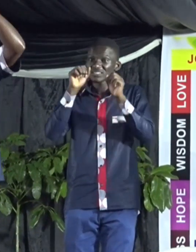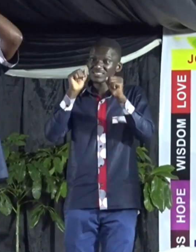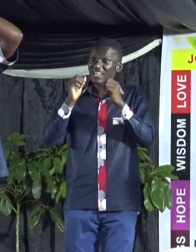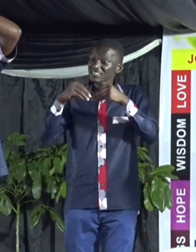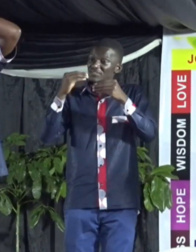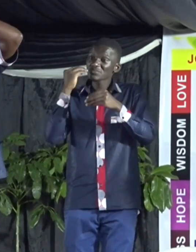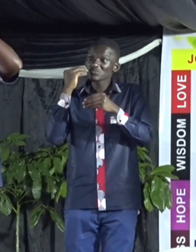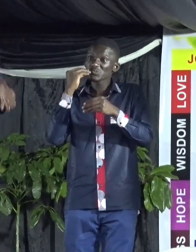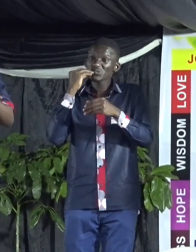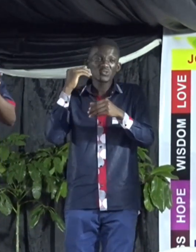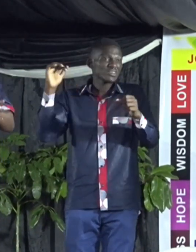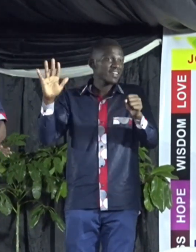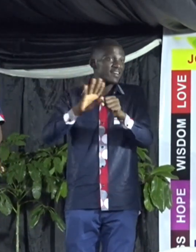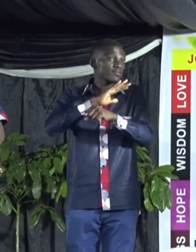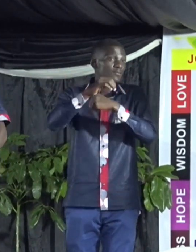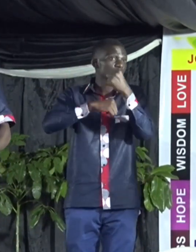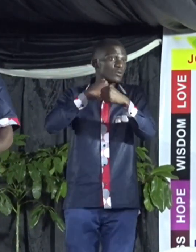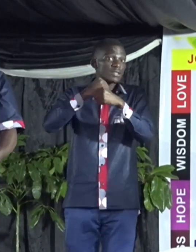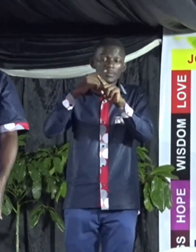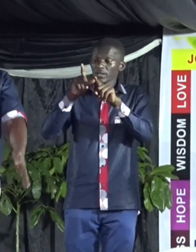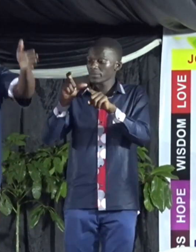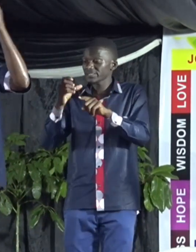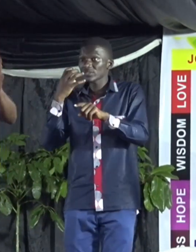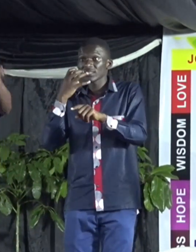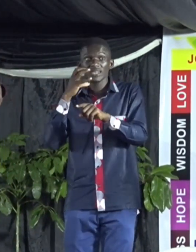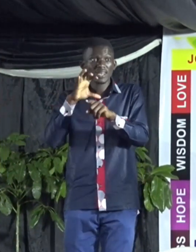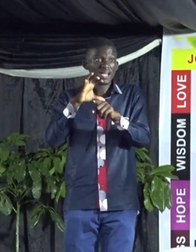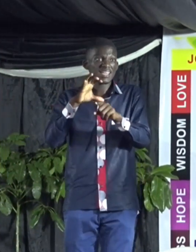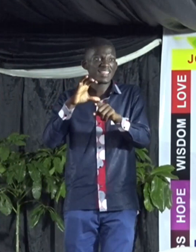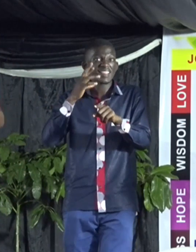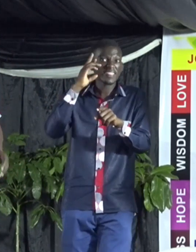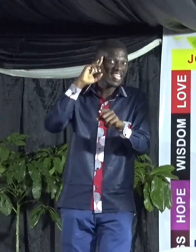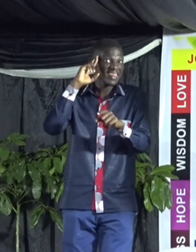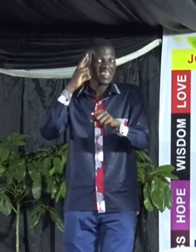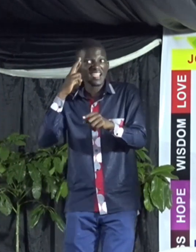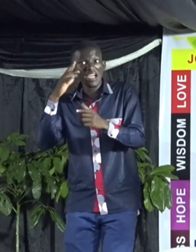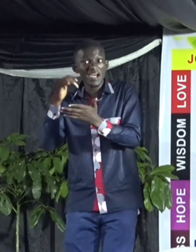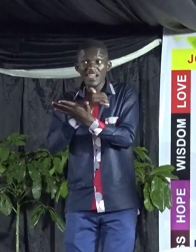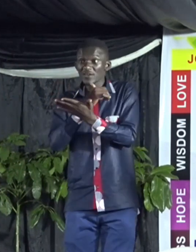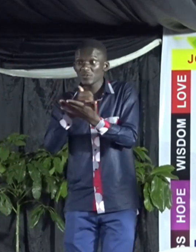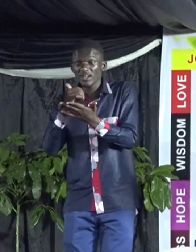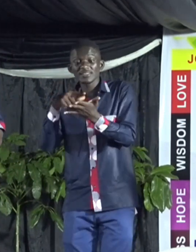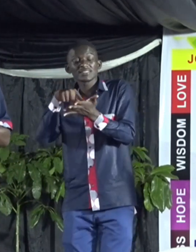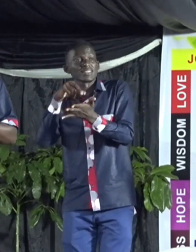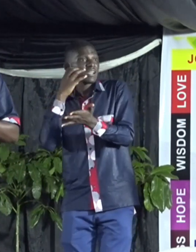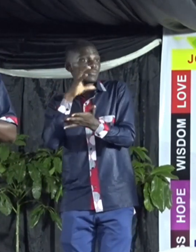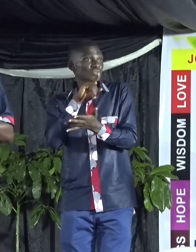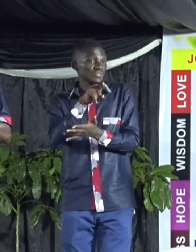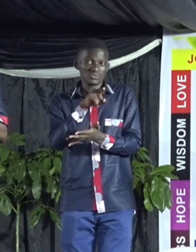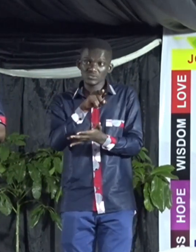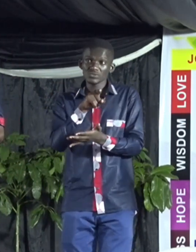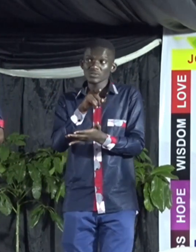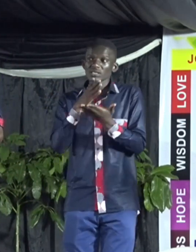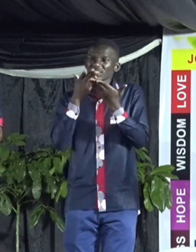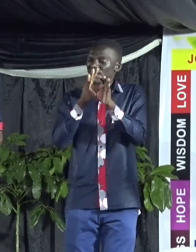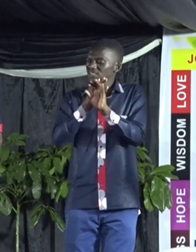abuse. When she can even feed them for you. But is the drunkard standing to abuse you? There is